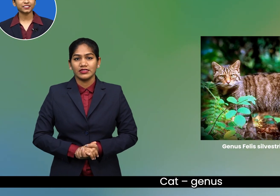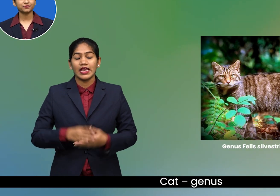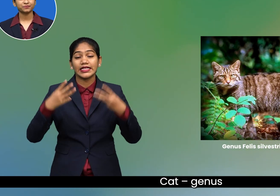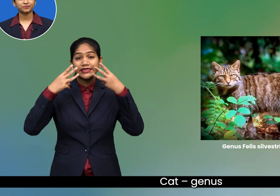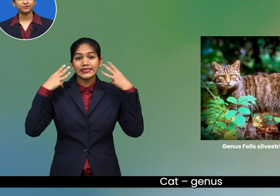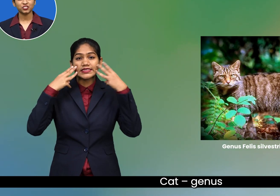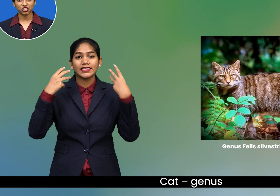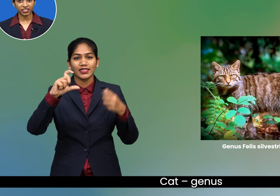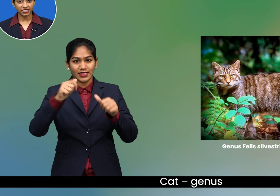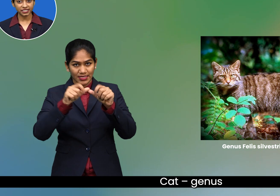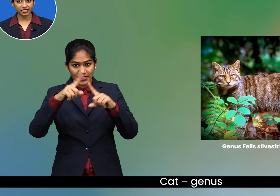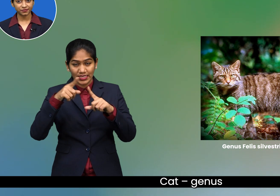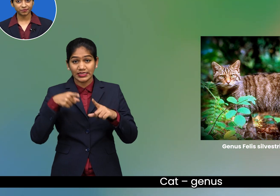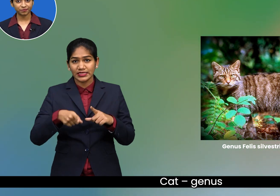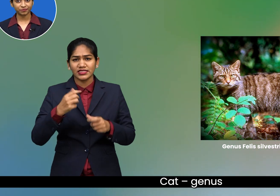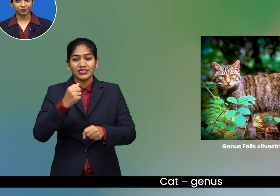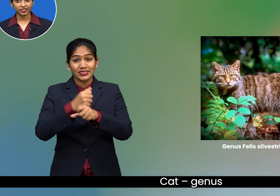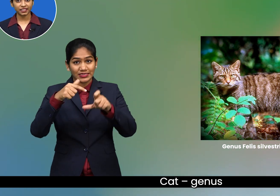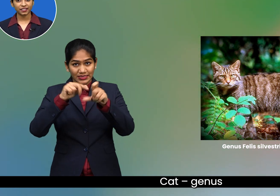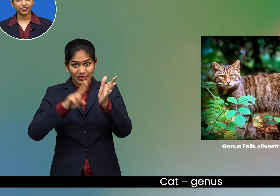Cat, genus